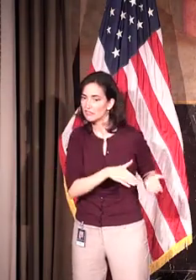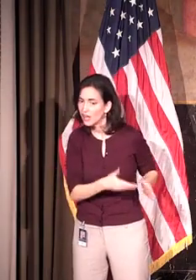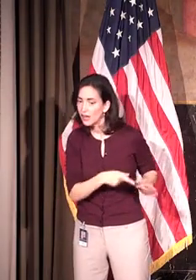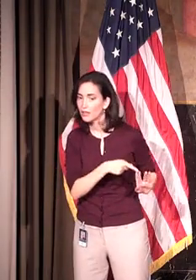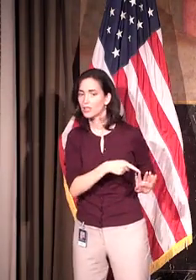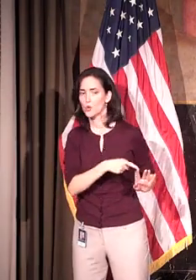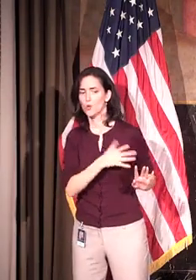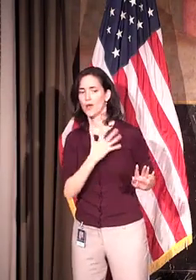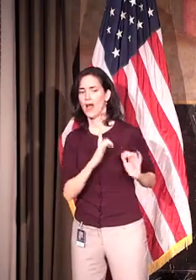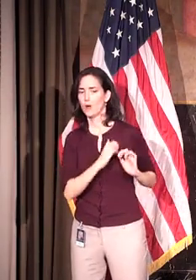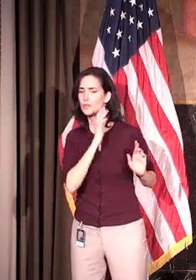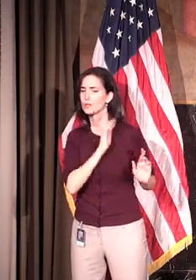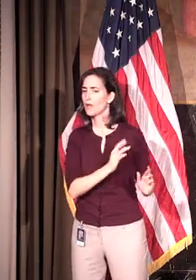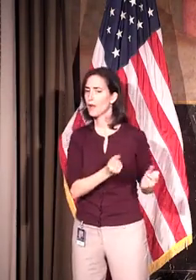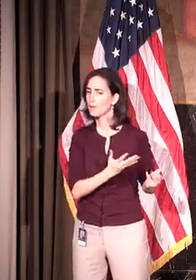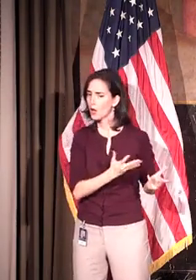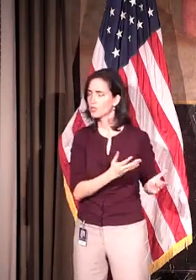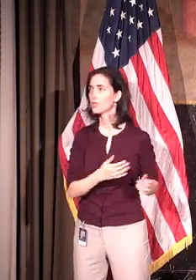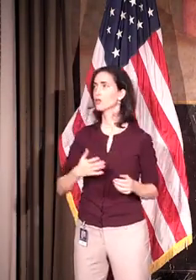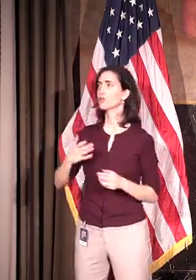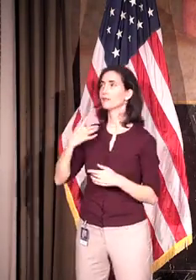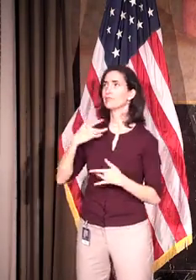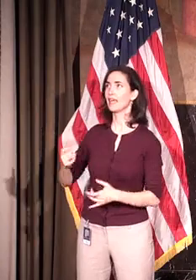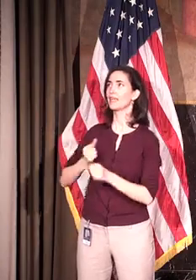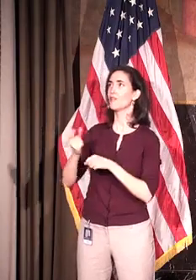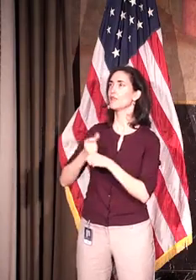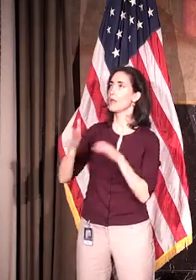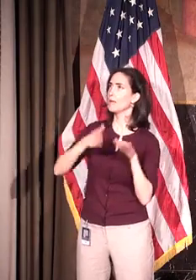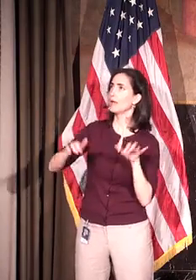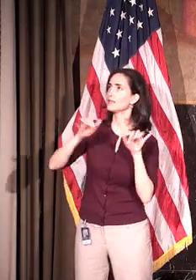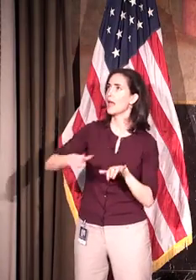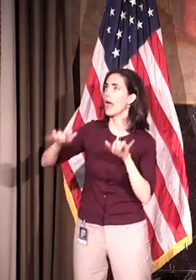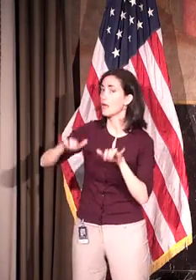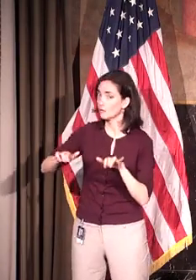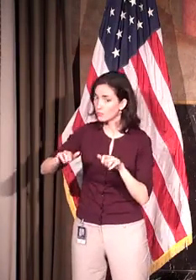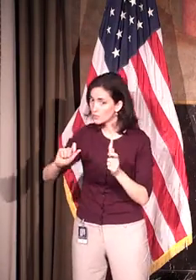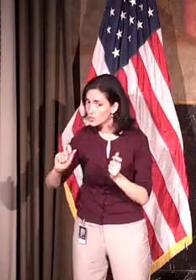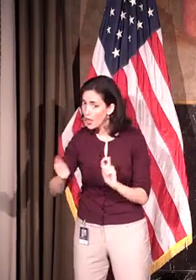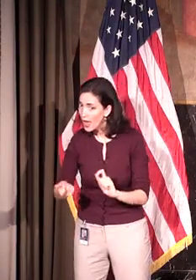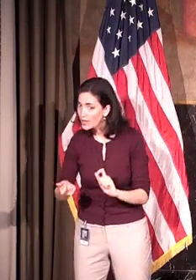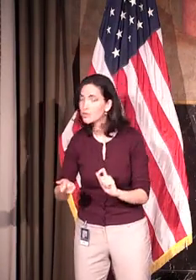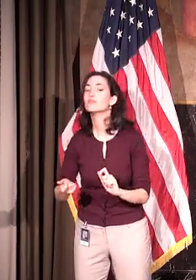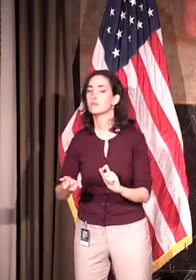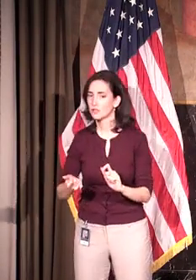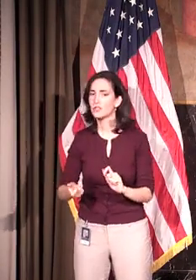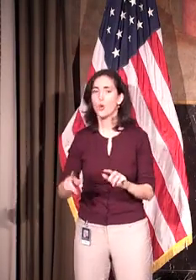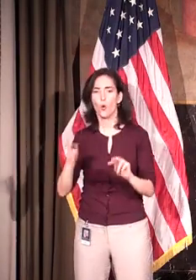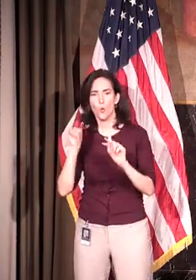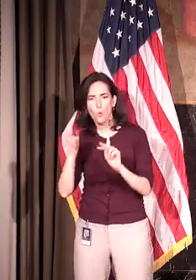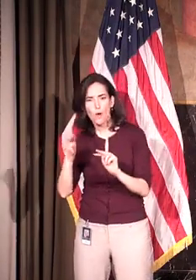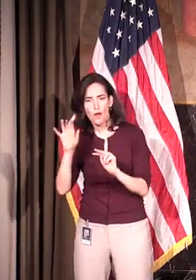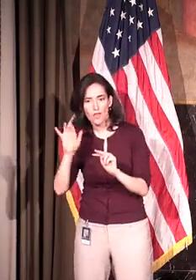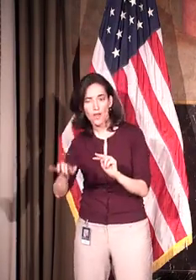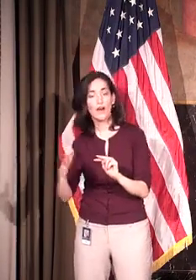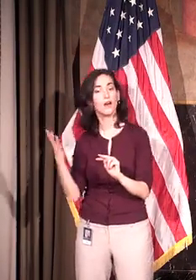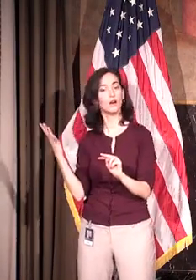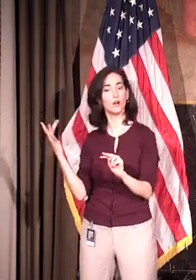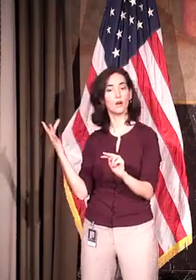plans, I'd like families to please keep that in mind, that we are seeing increases in accounts of transmission in